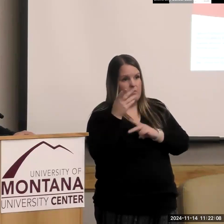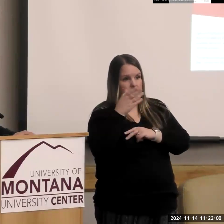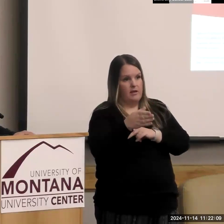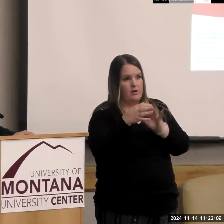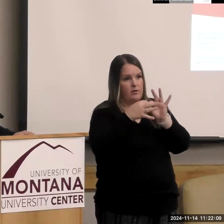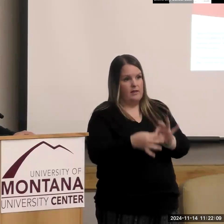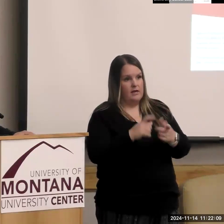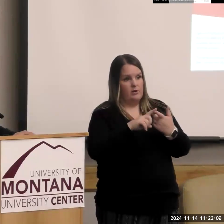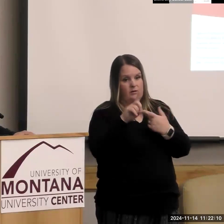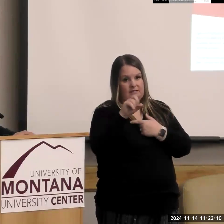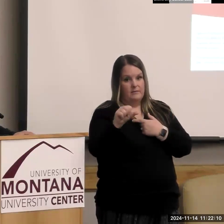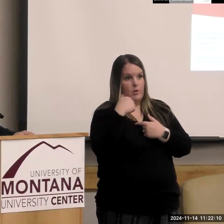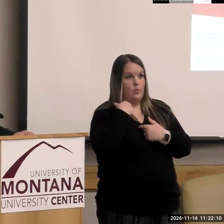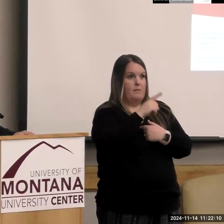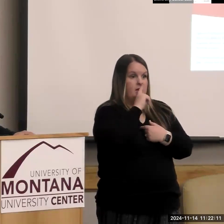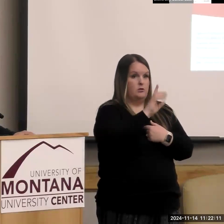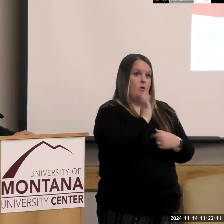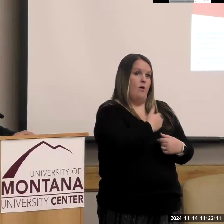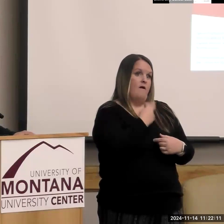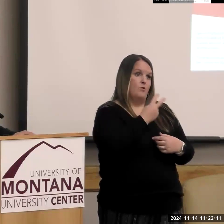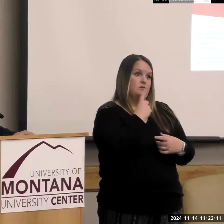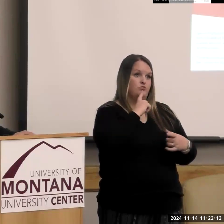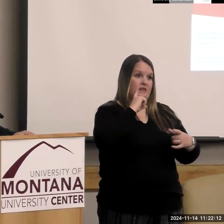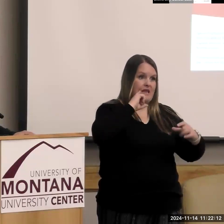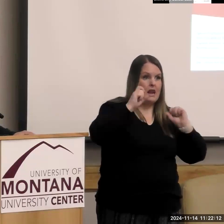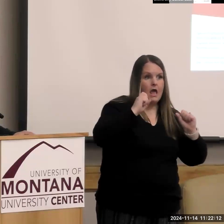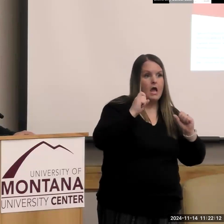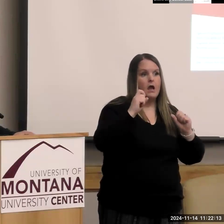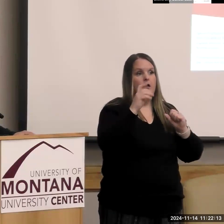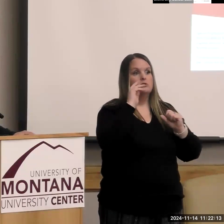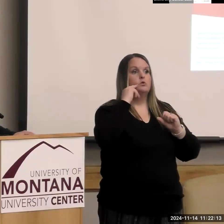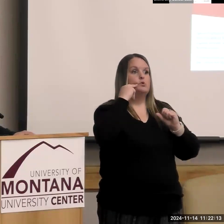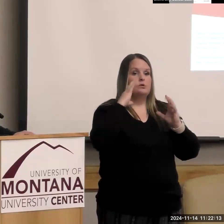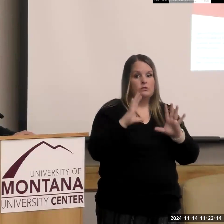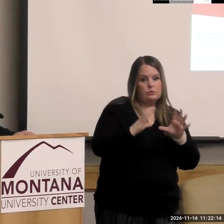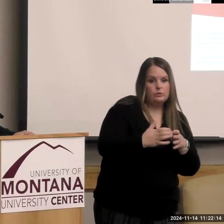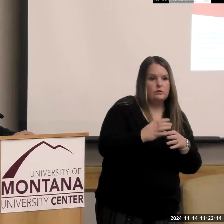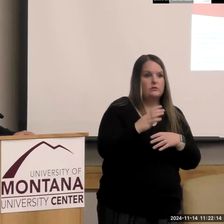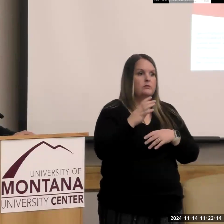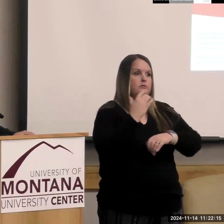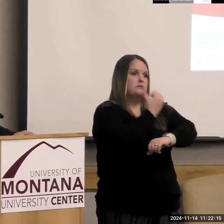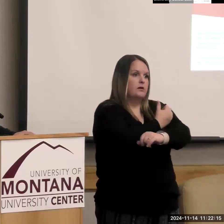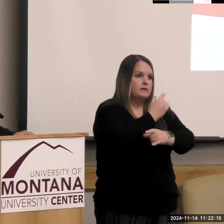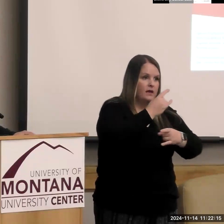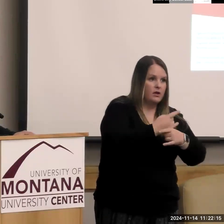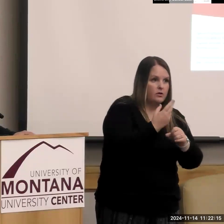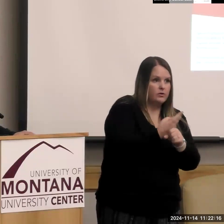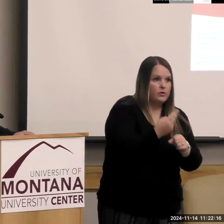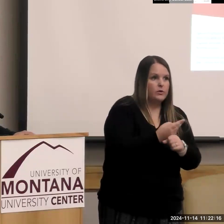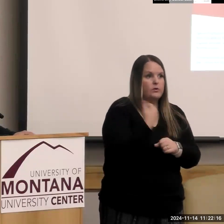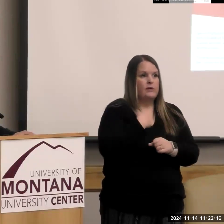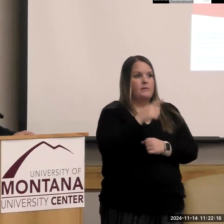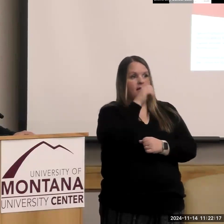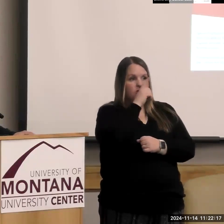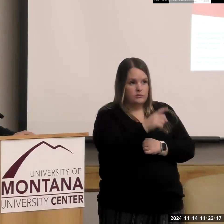then once the work groups were decided upon for the focus of there's a nutrition work group and a substance use, we made sure that